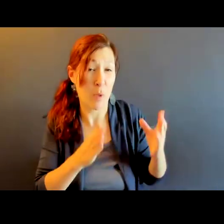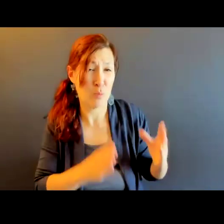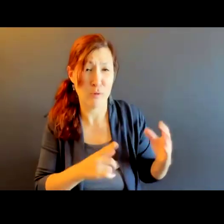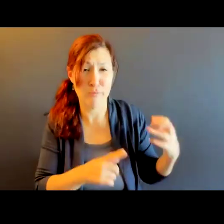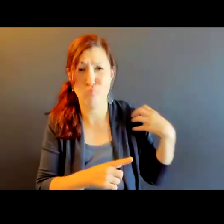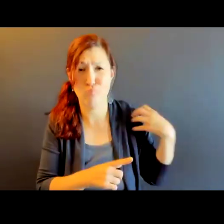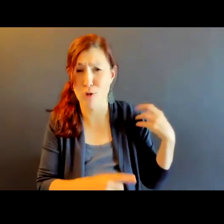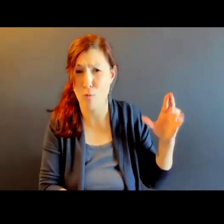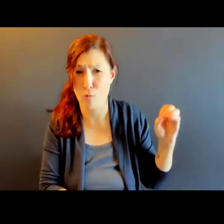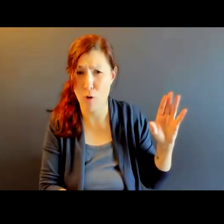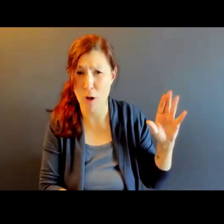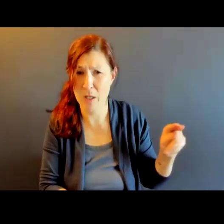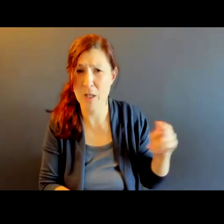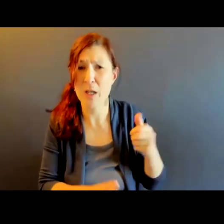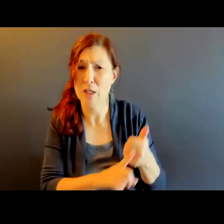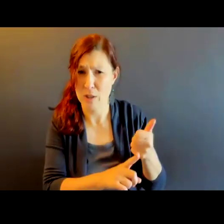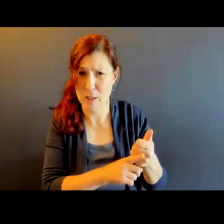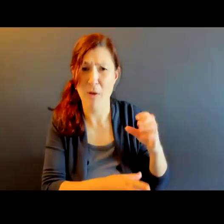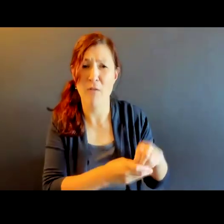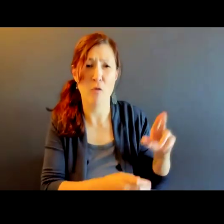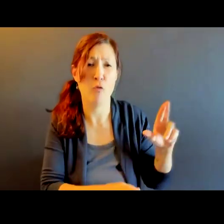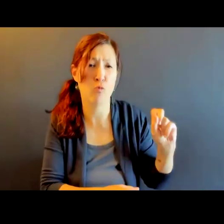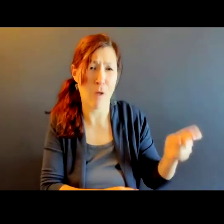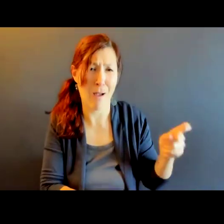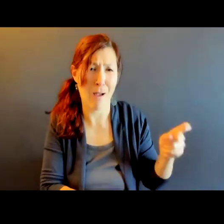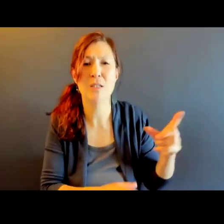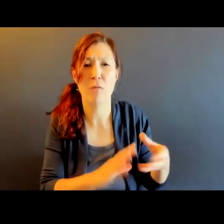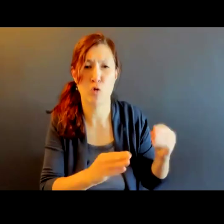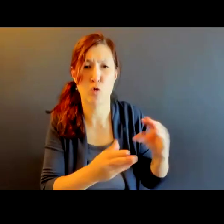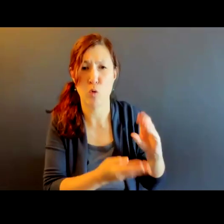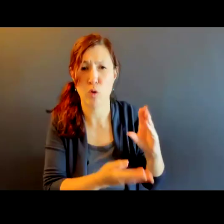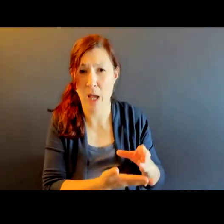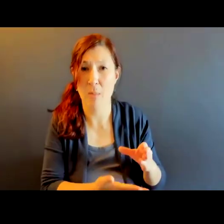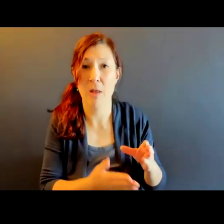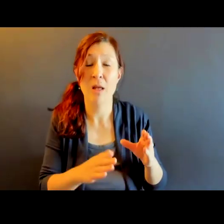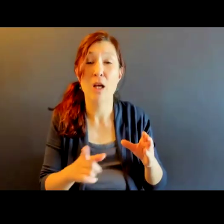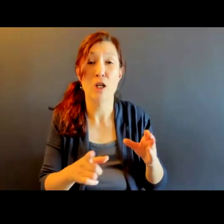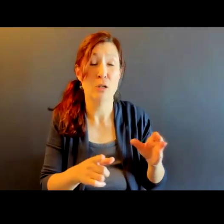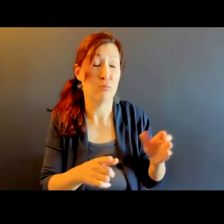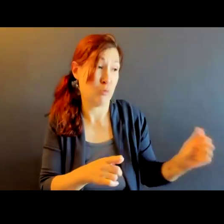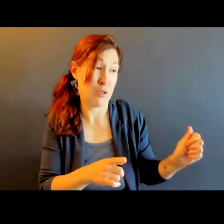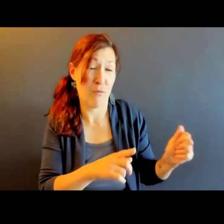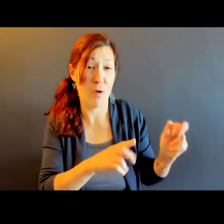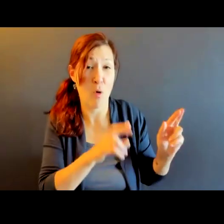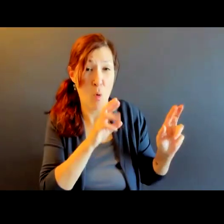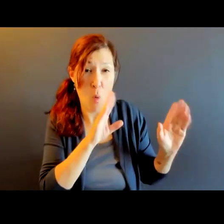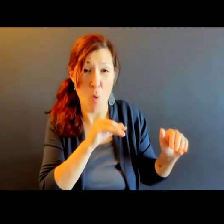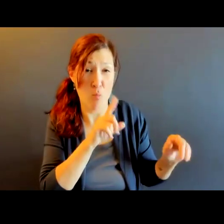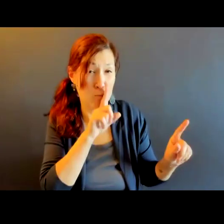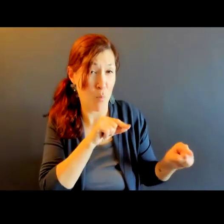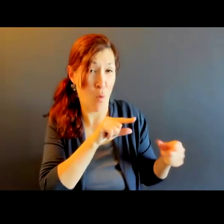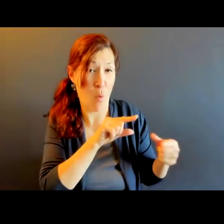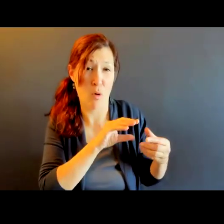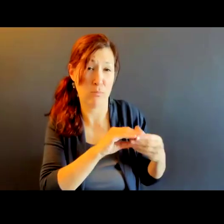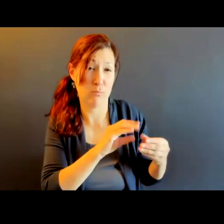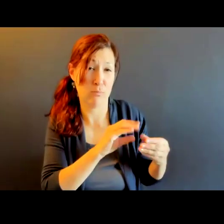the subject of a story stop in Roxbury. And my hope is after the report, she'll share a little bit about that. But the kids